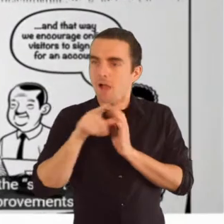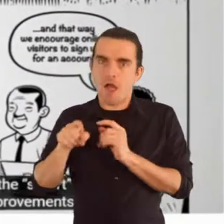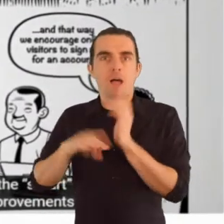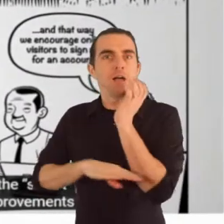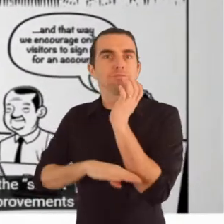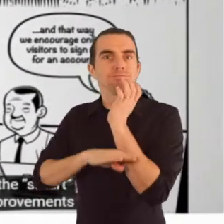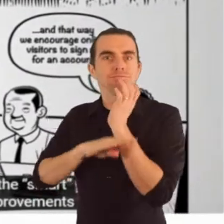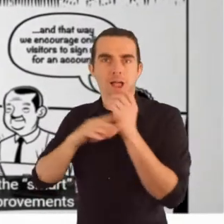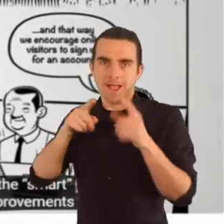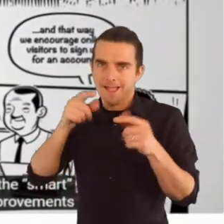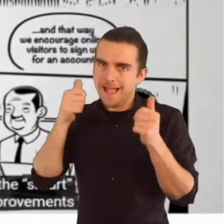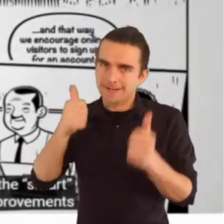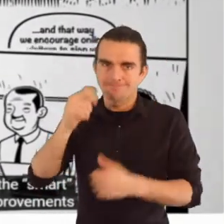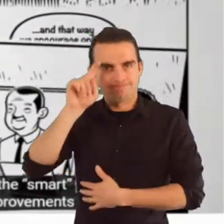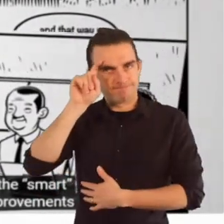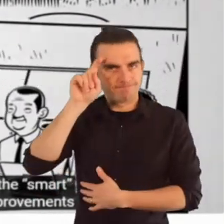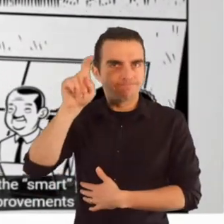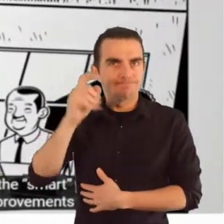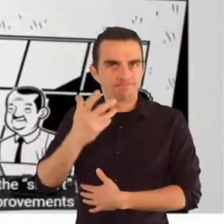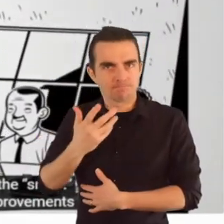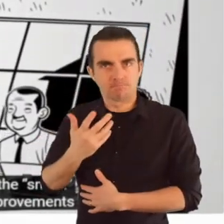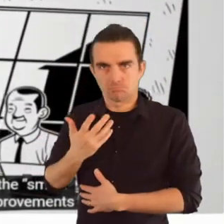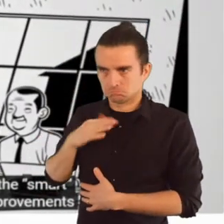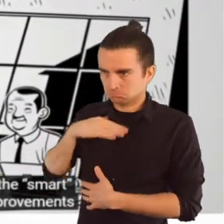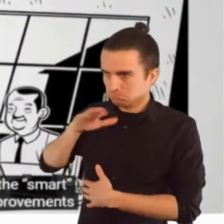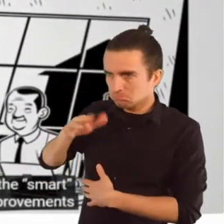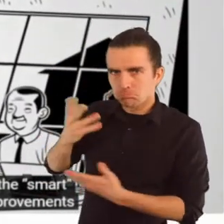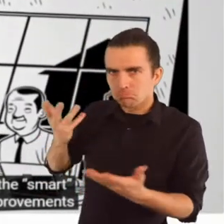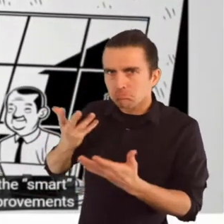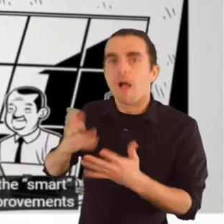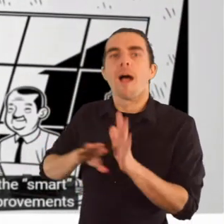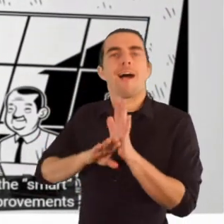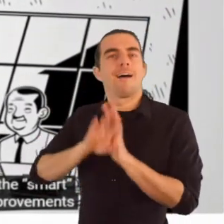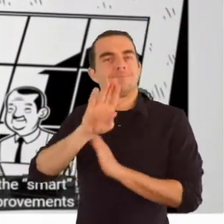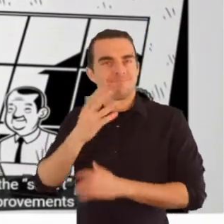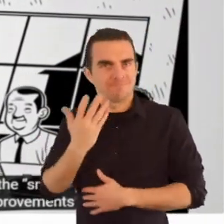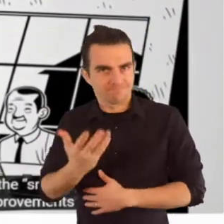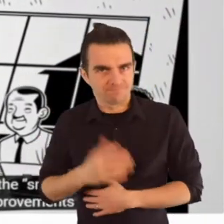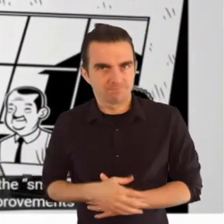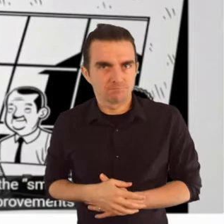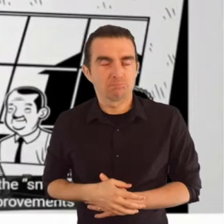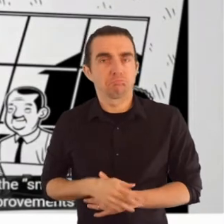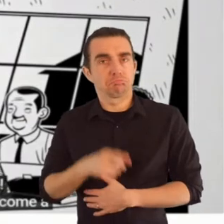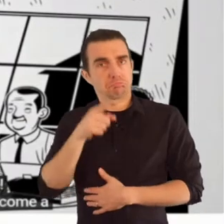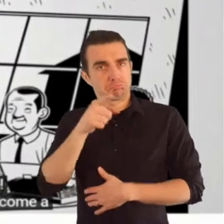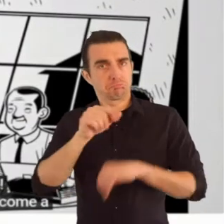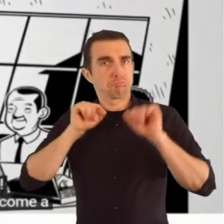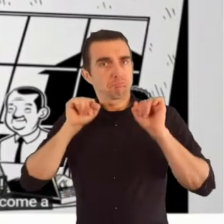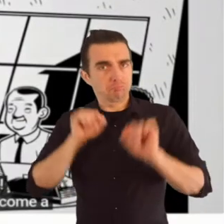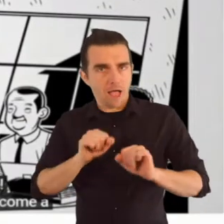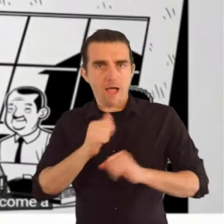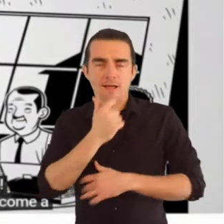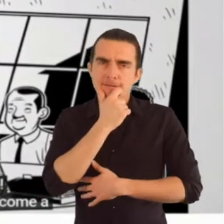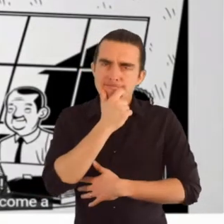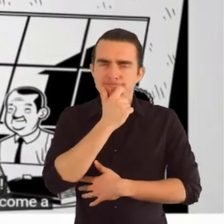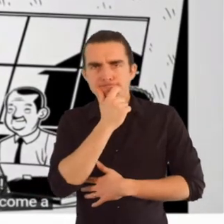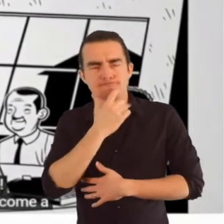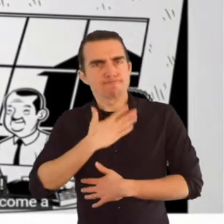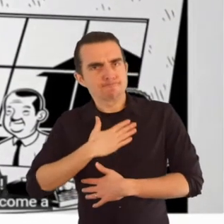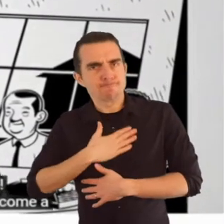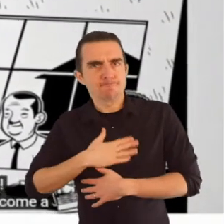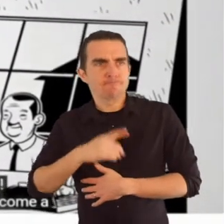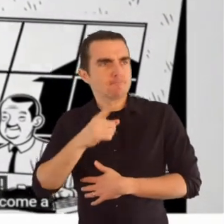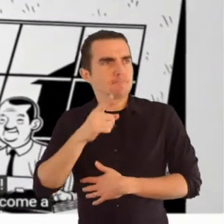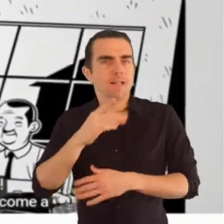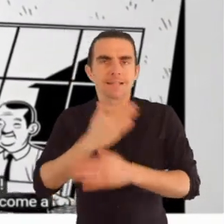practices for employees with disabilities is the smart thing to do because it leads to improvements for the entire workforce.